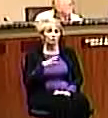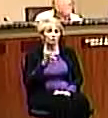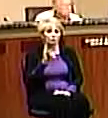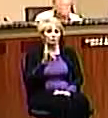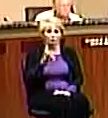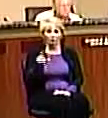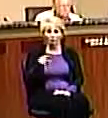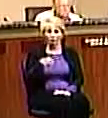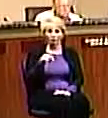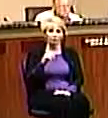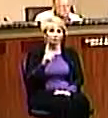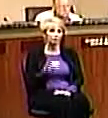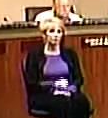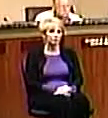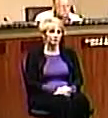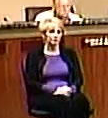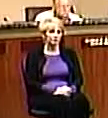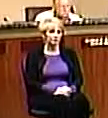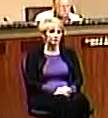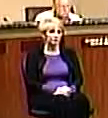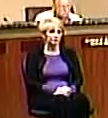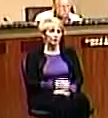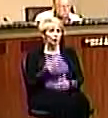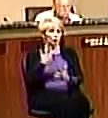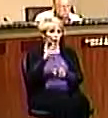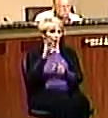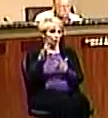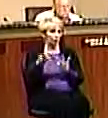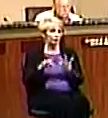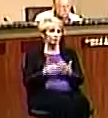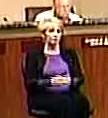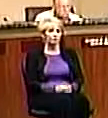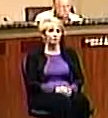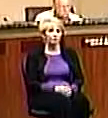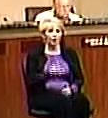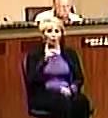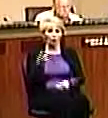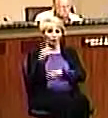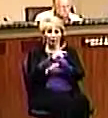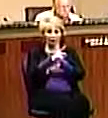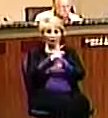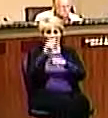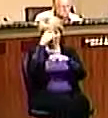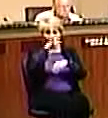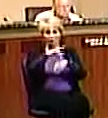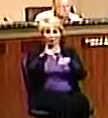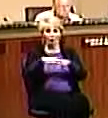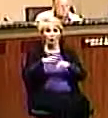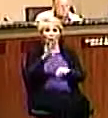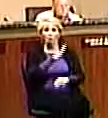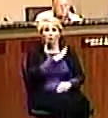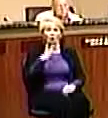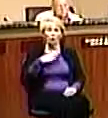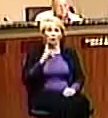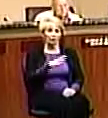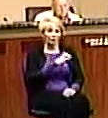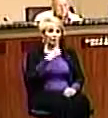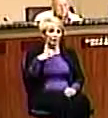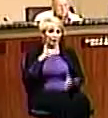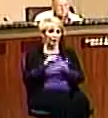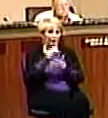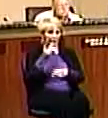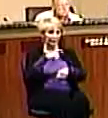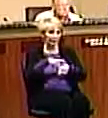okay? Reappoint. Yeah, reappoint. 30-day notice of vacancies on boards and commissions, Sally. Mm-hmm. This is